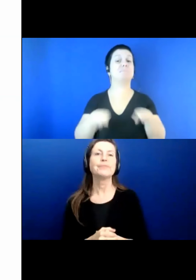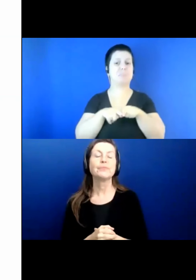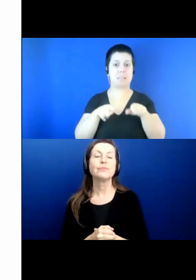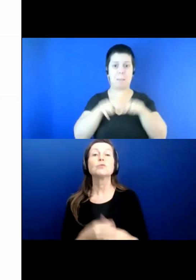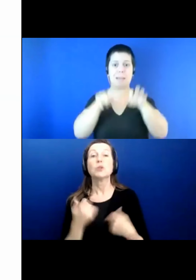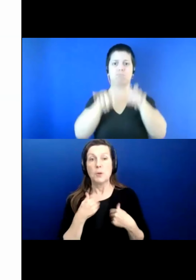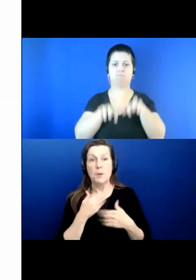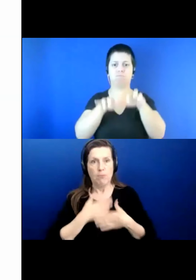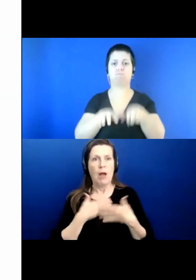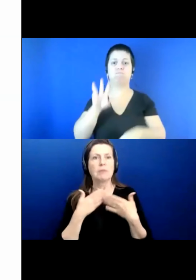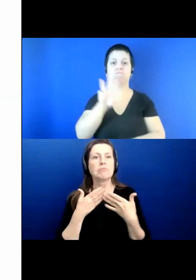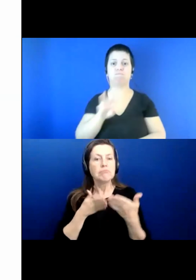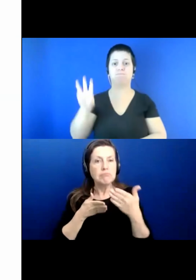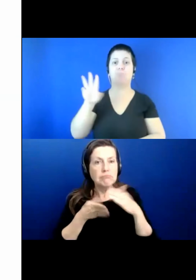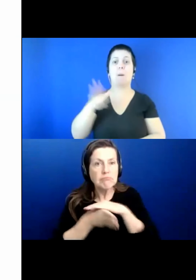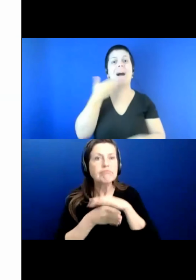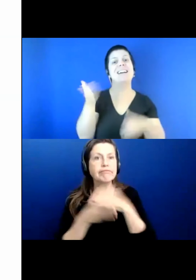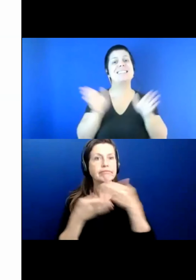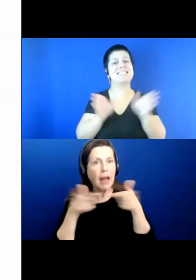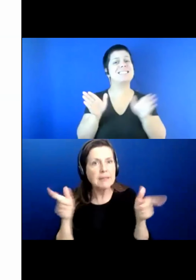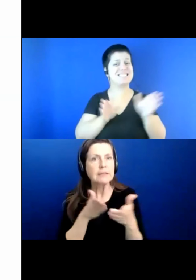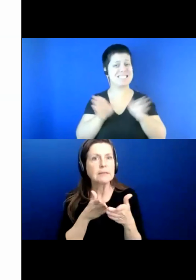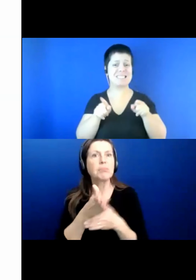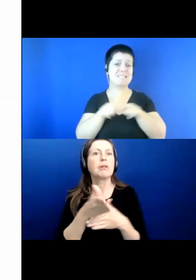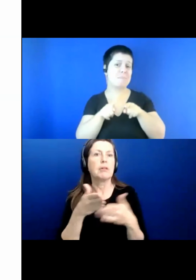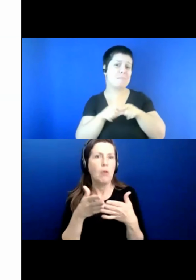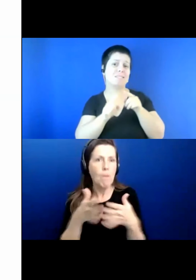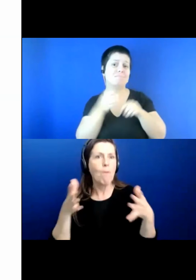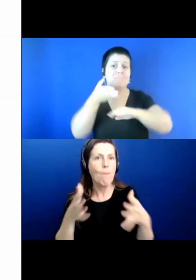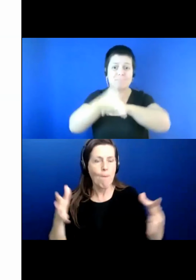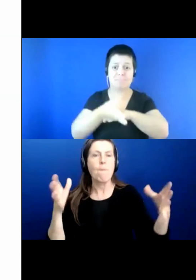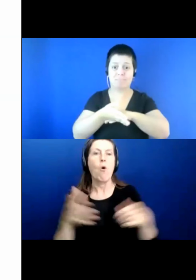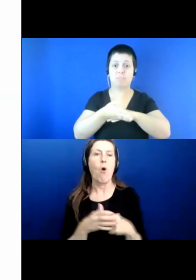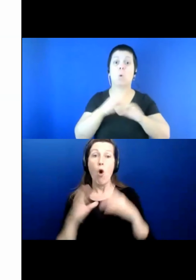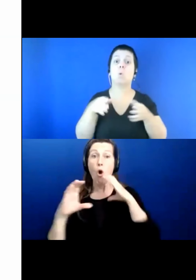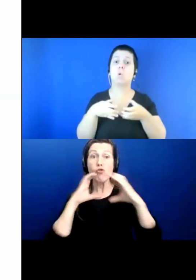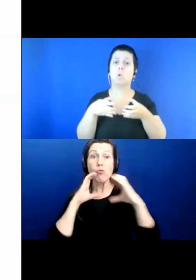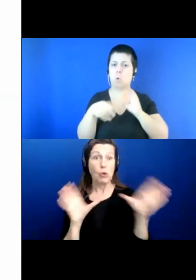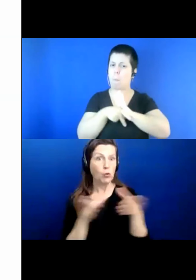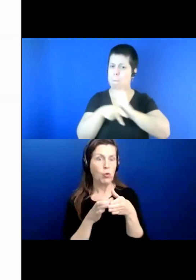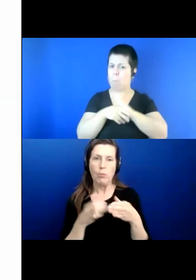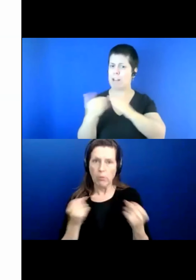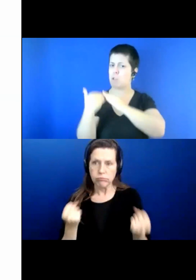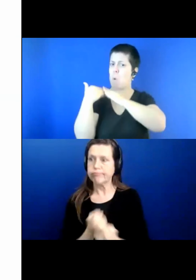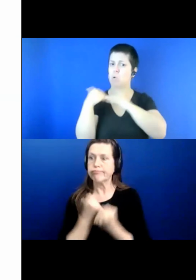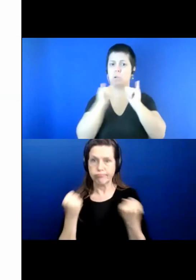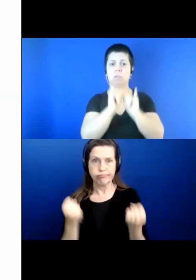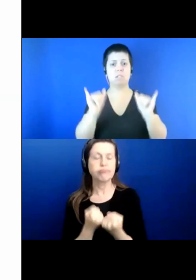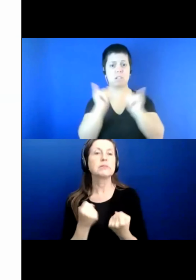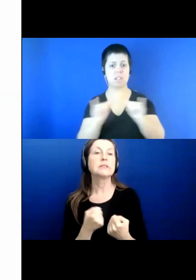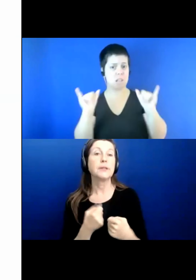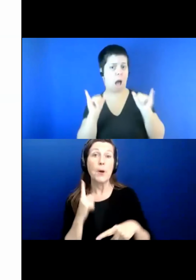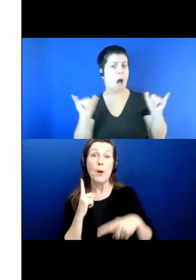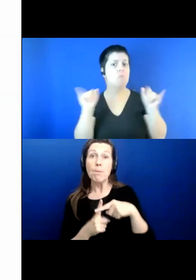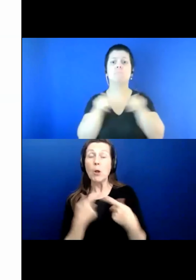accessible and easier to find. Our communication group is very active in finding what is going on in the field around the